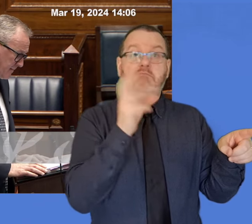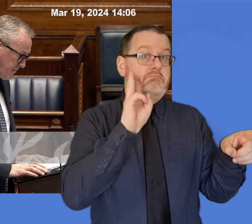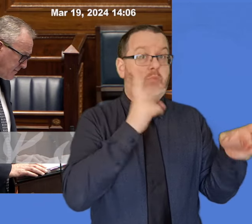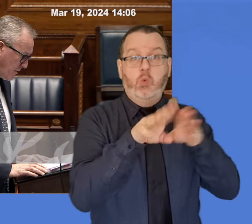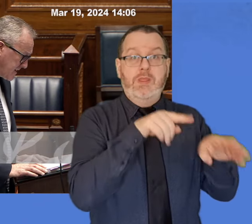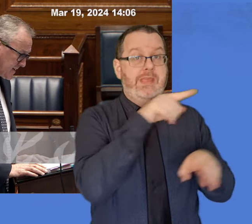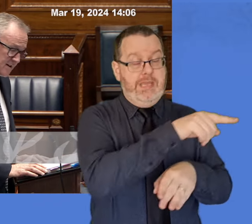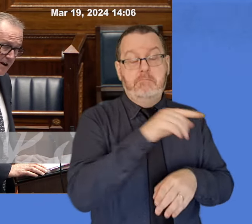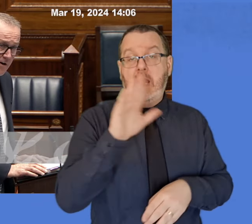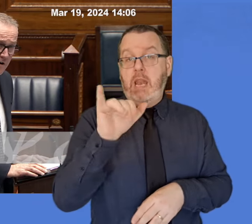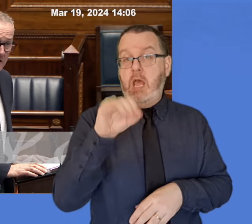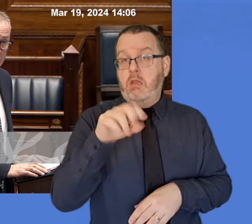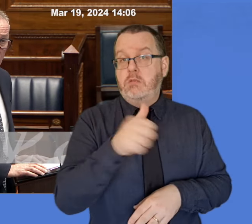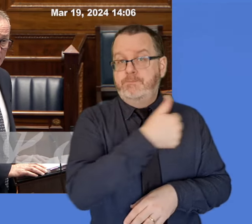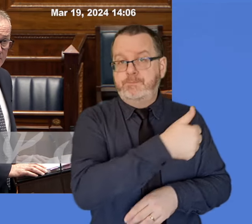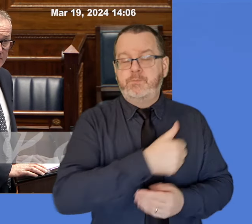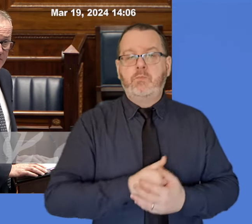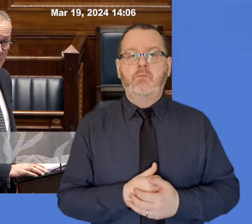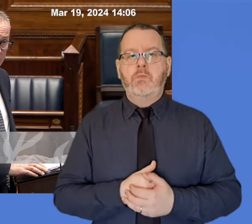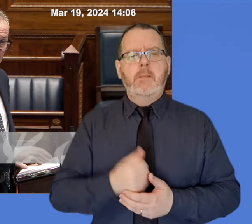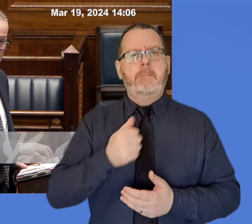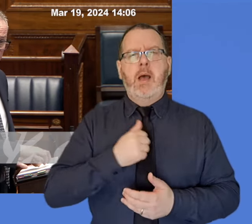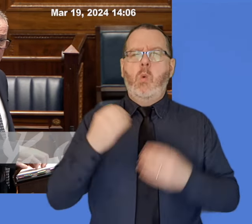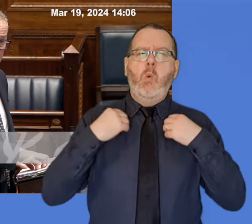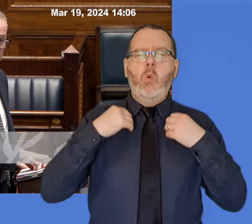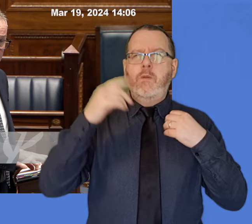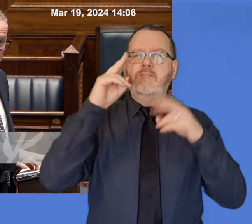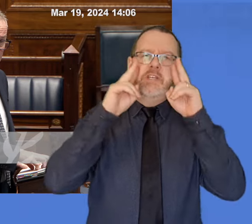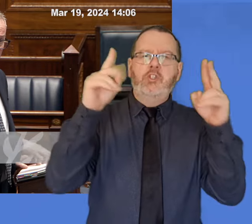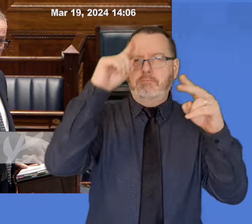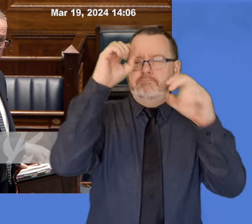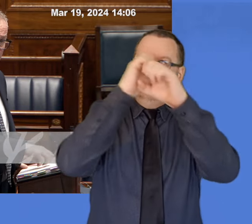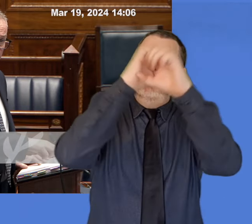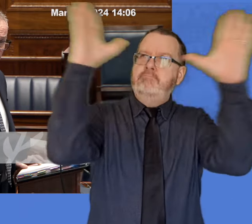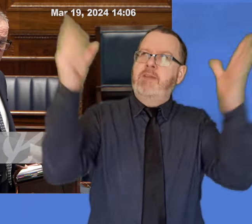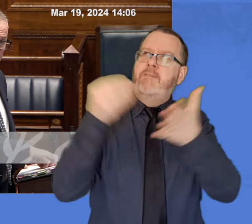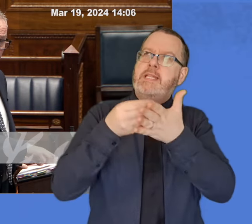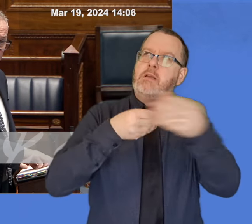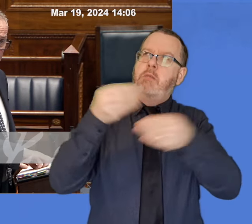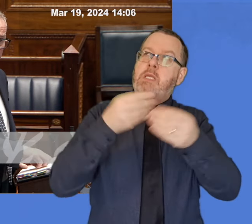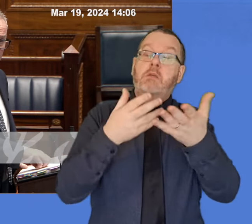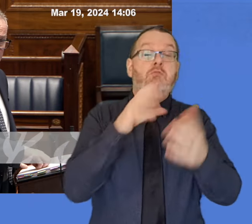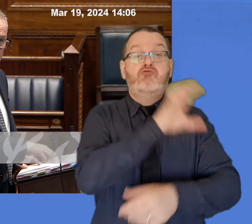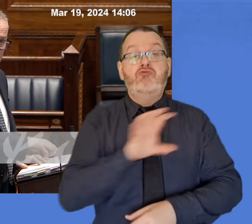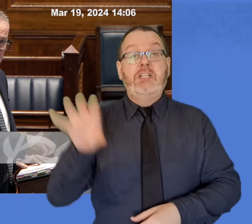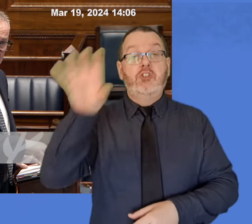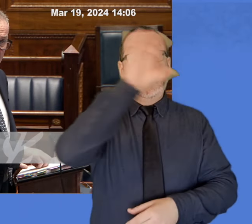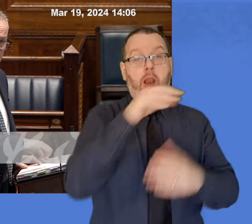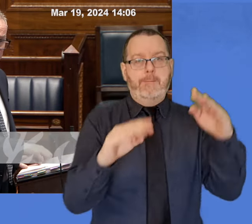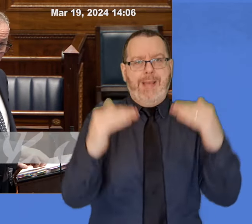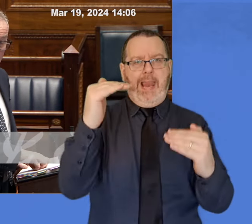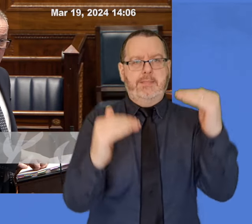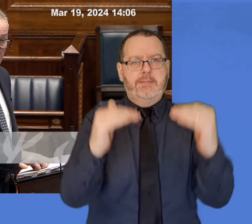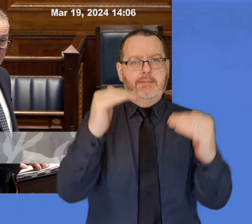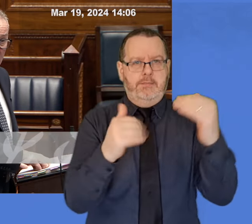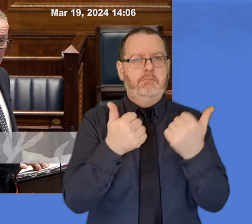One of the processes that I outlined in my own vision for the economy was about regional balance, and I believe where we have local actors in deciding